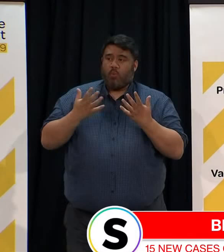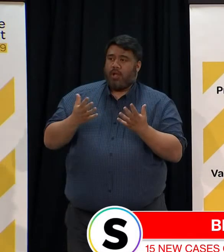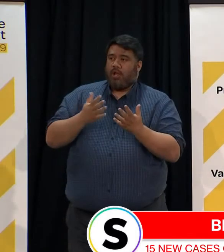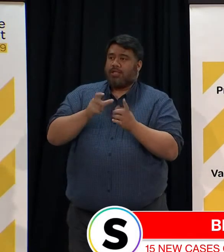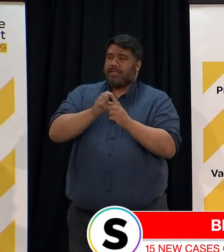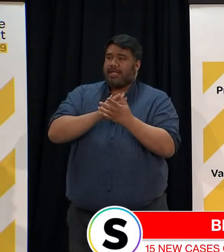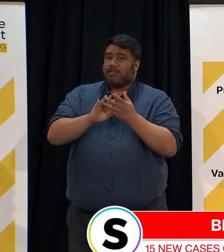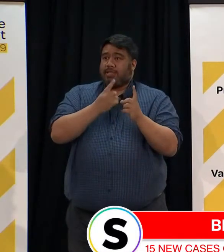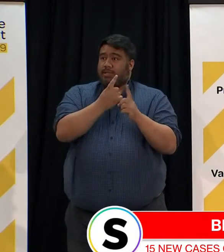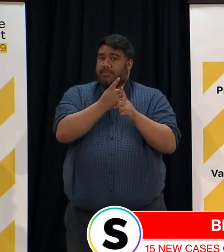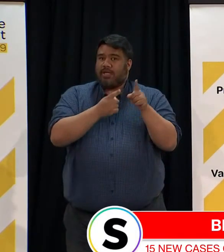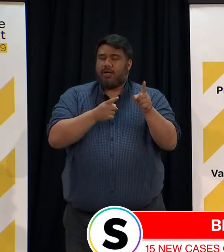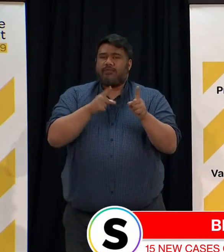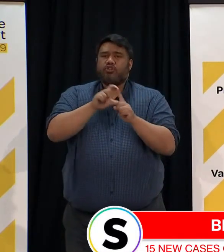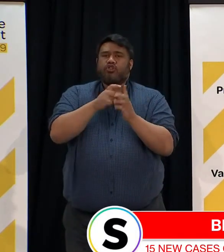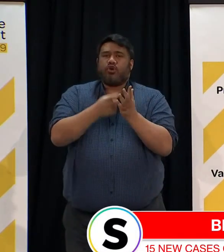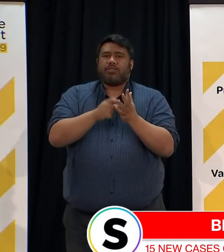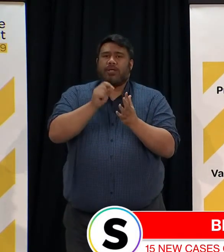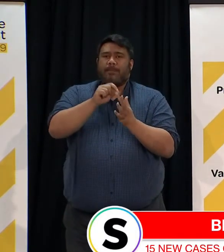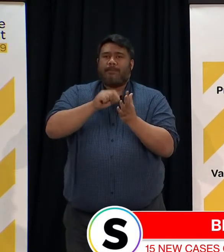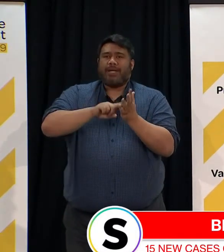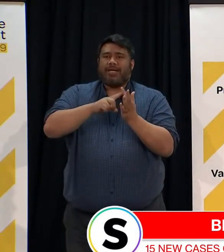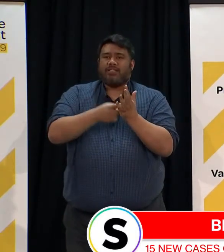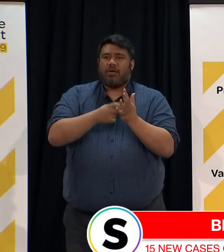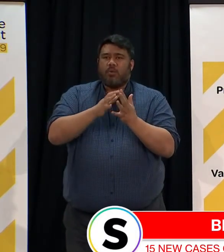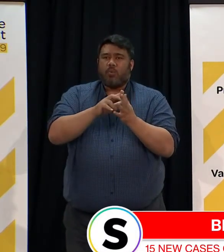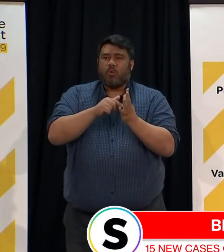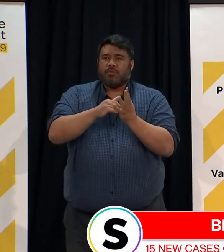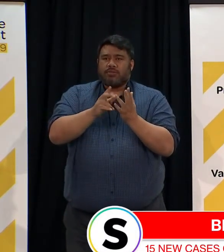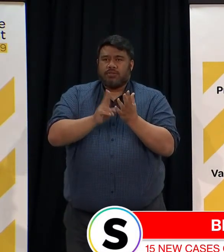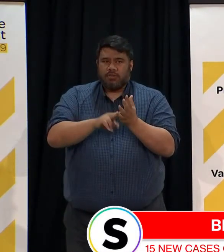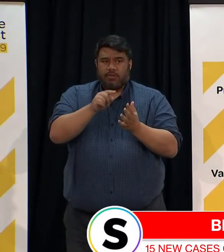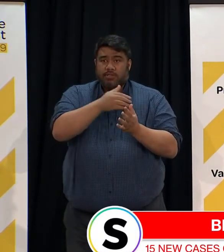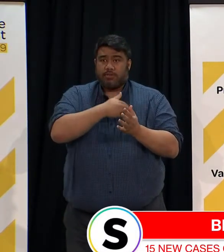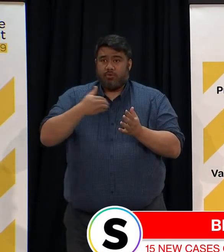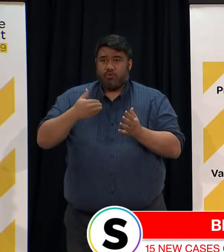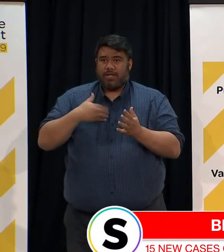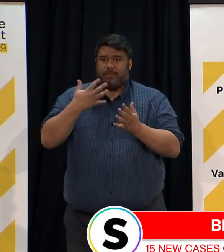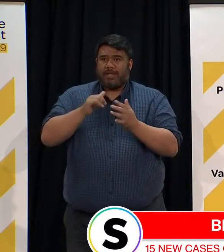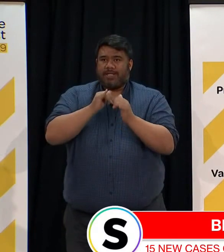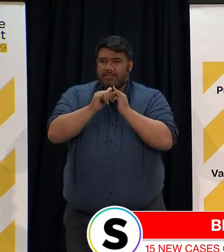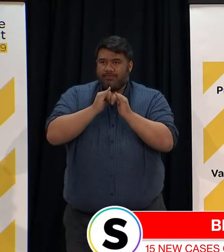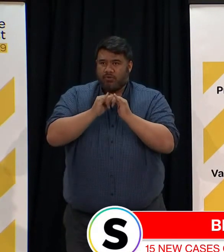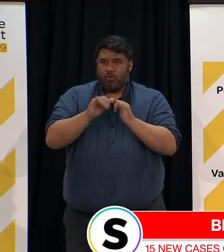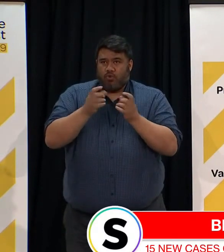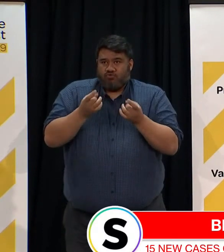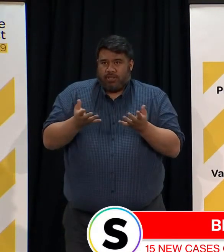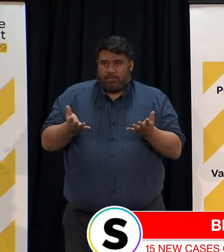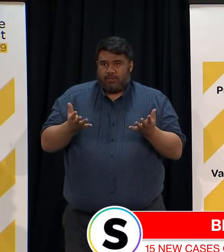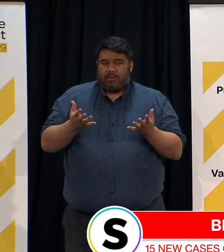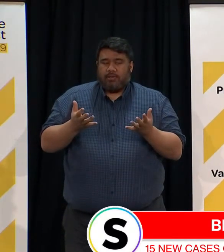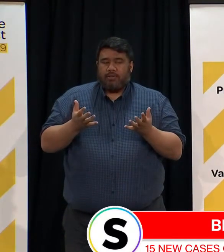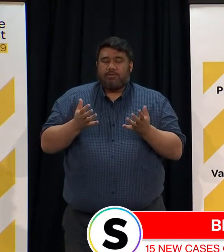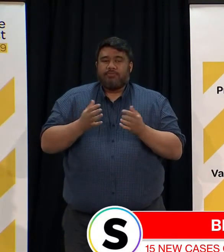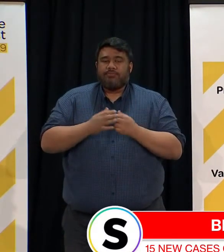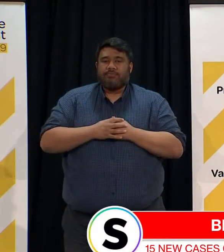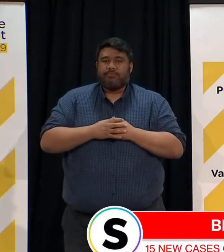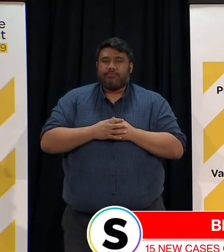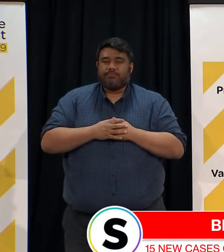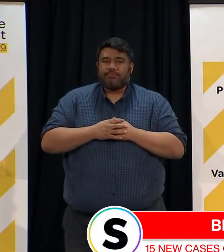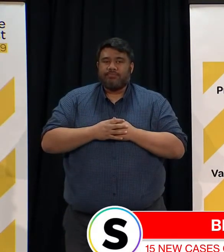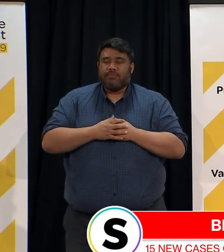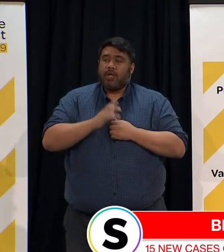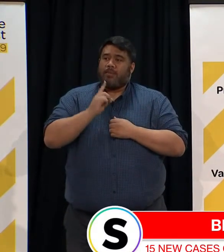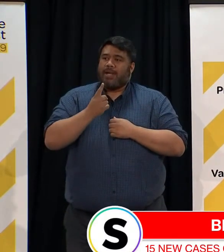that Dr. Peter Watson, the Chief Medical Officer, was interviewed this morning in the media. And I don't